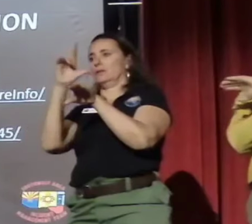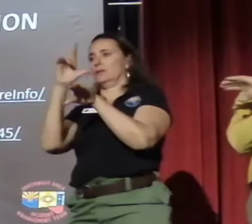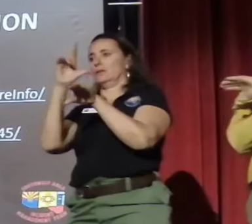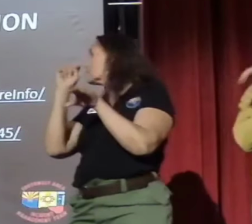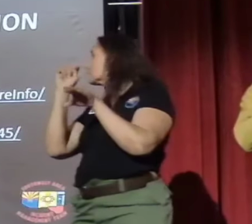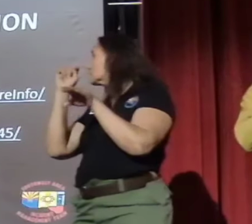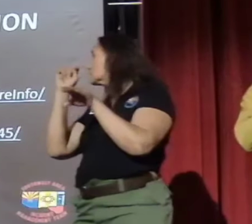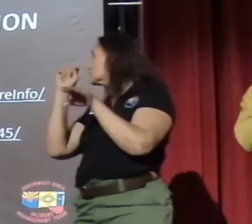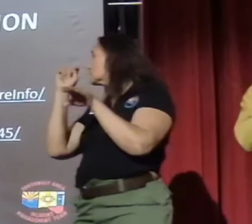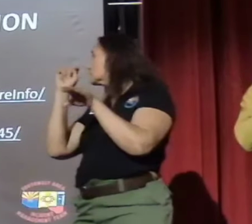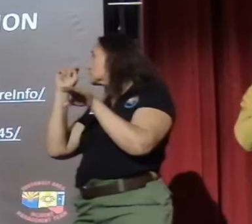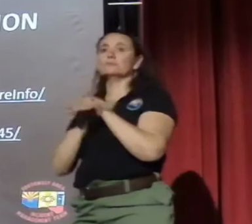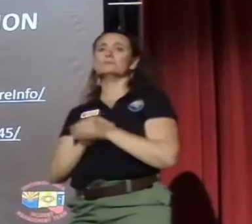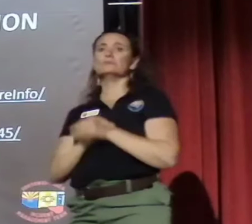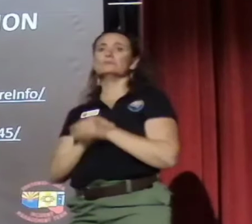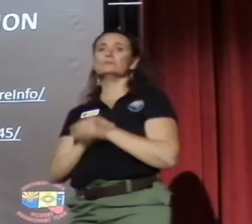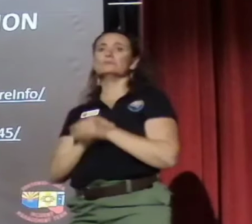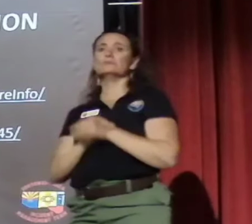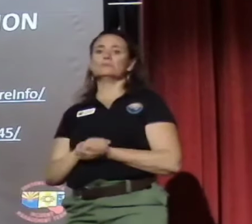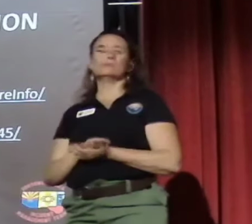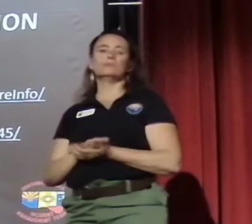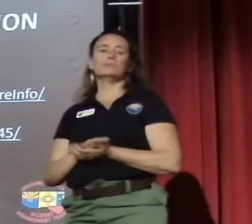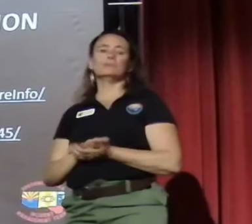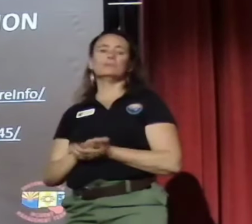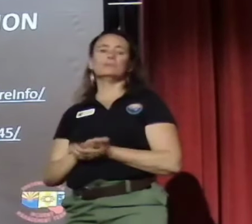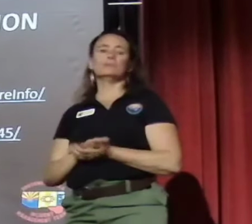Creek. Thank you.